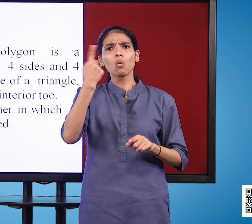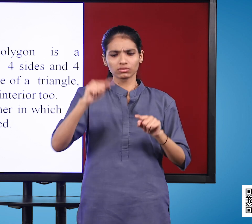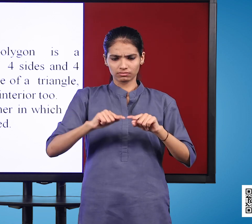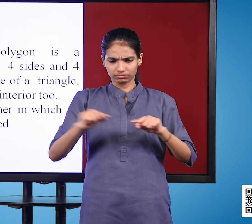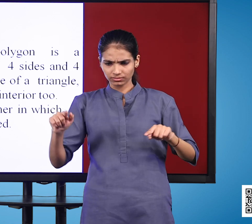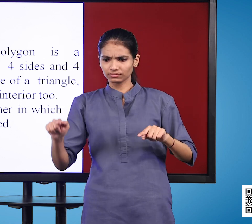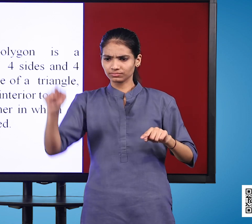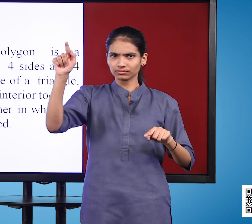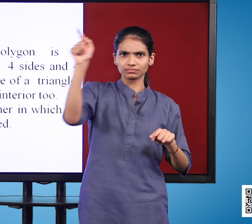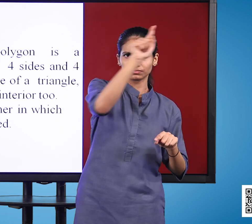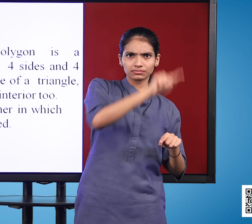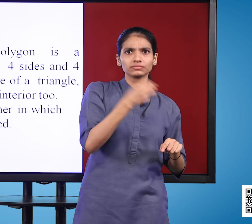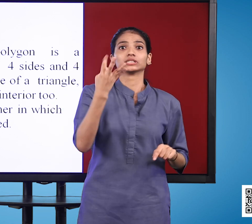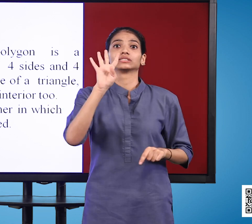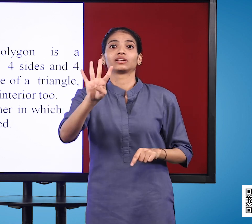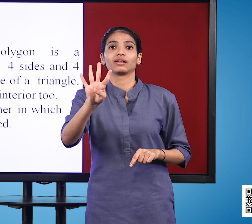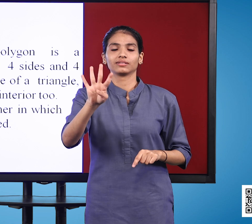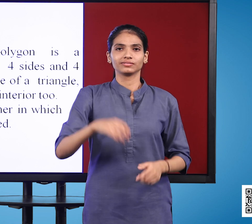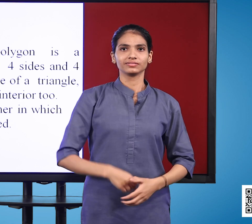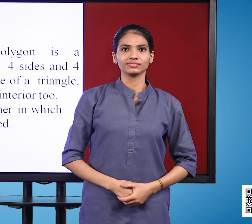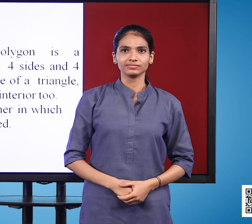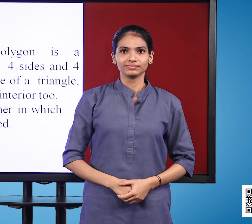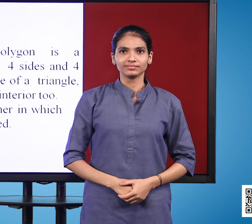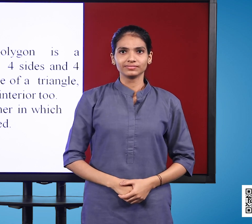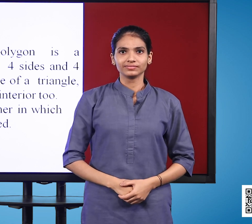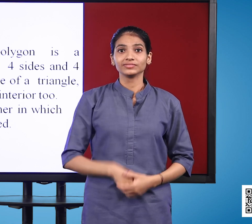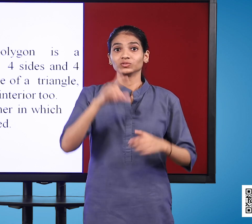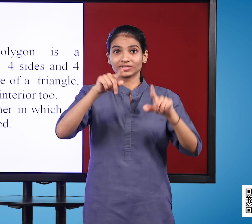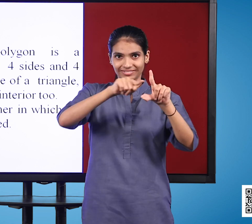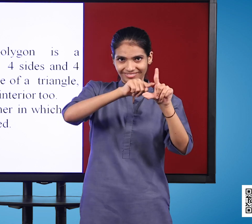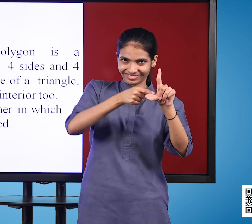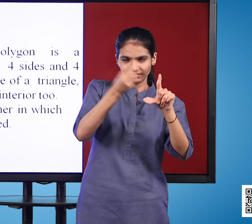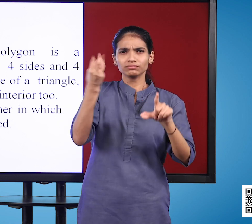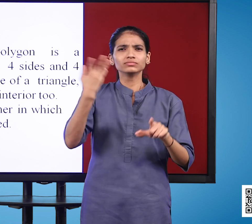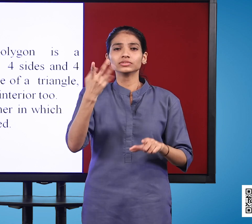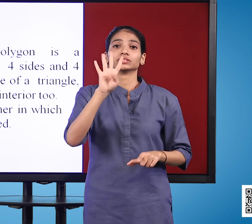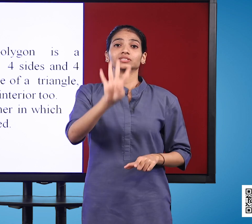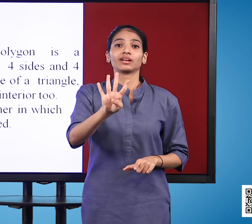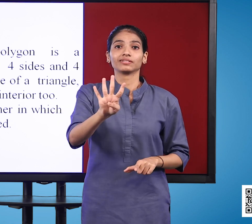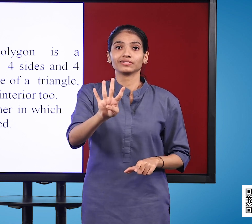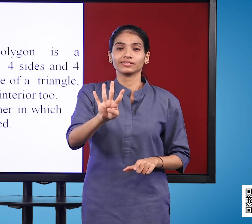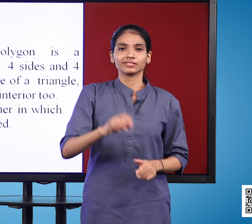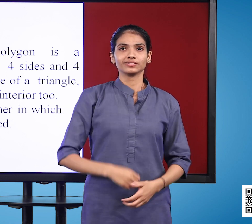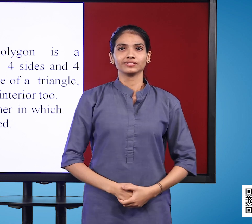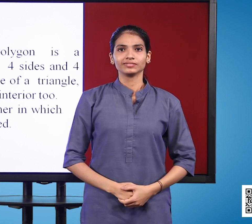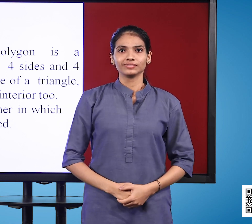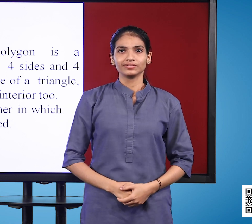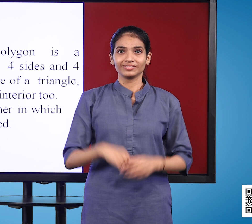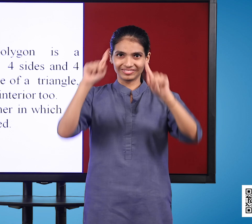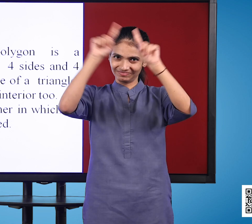has 4 sides and 4 angles. As in the case of a triangle, you can visualize its